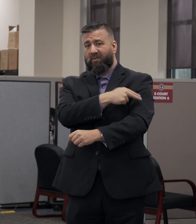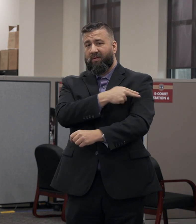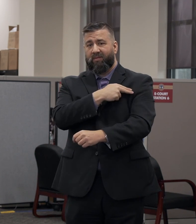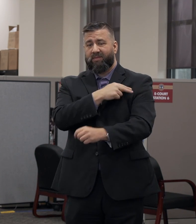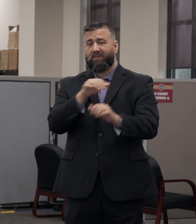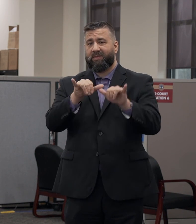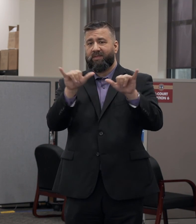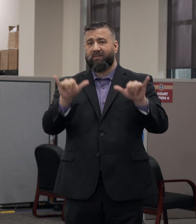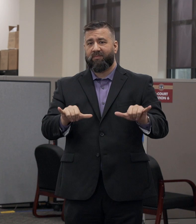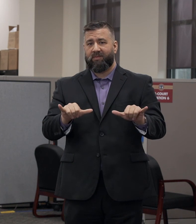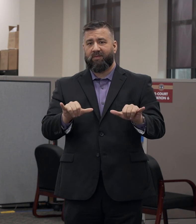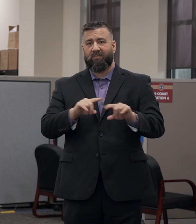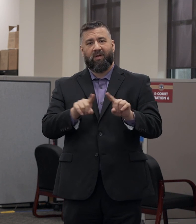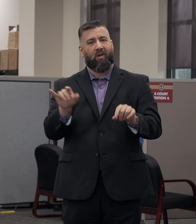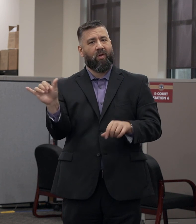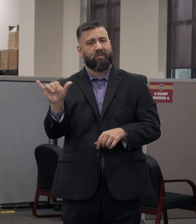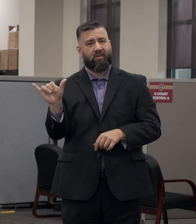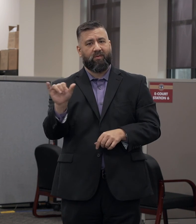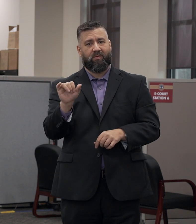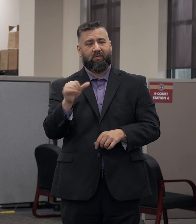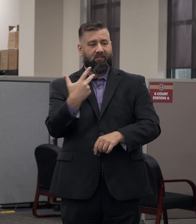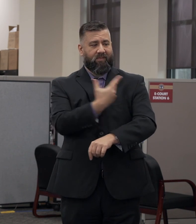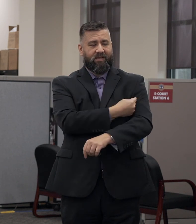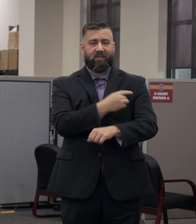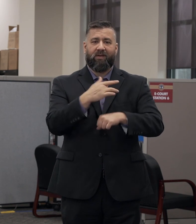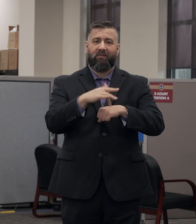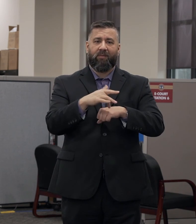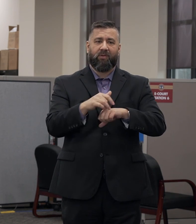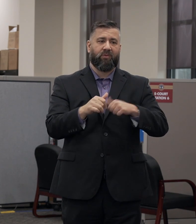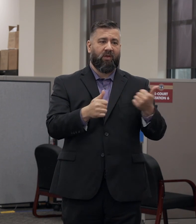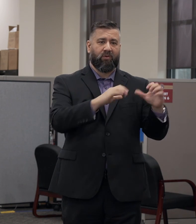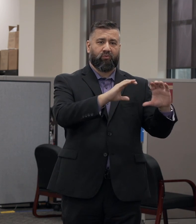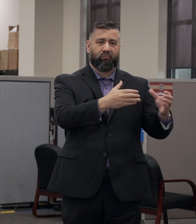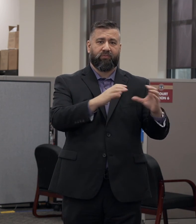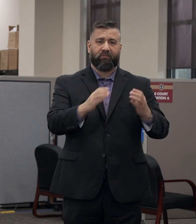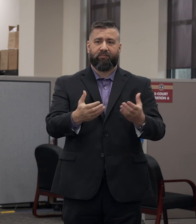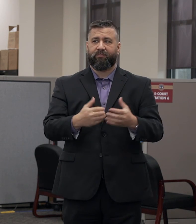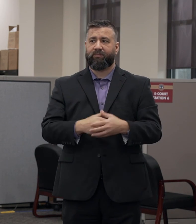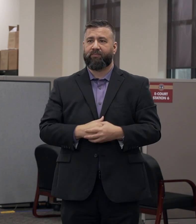department, but vaccine that is available to other vaccinators.